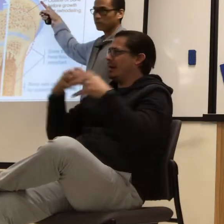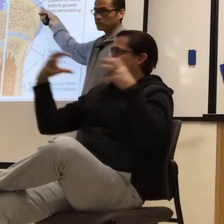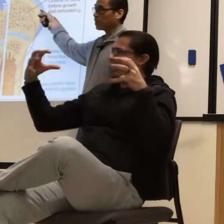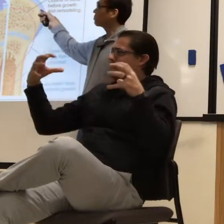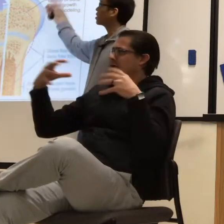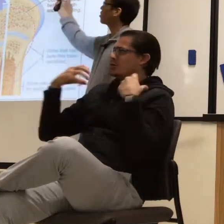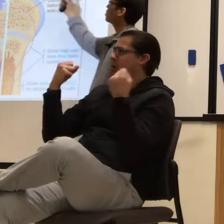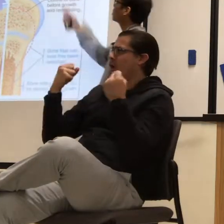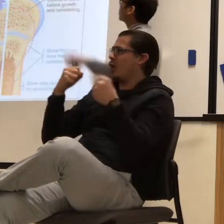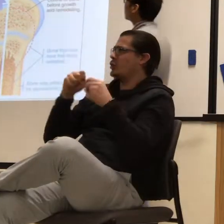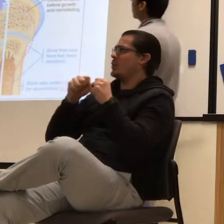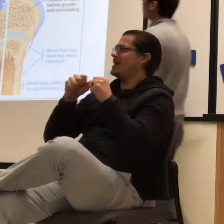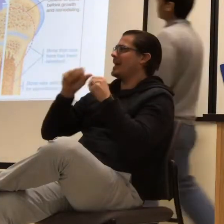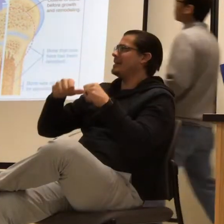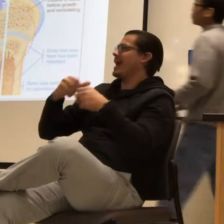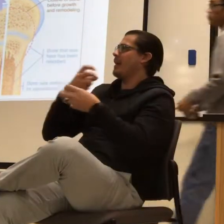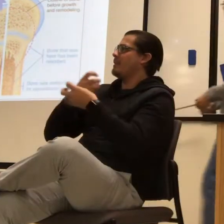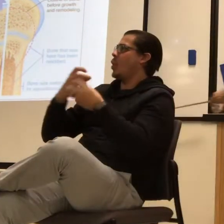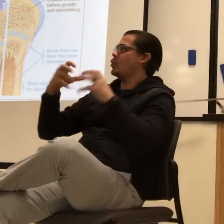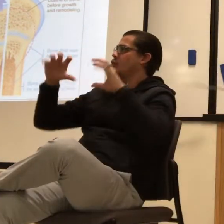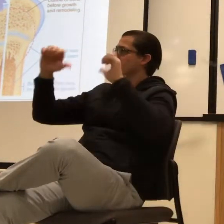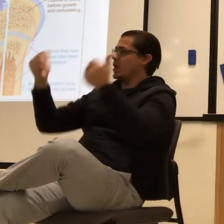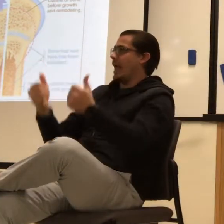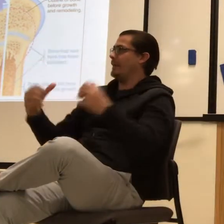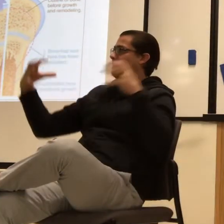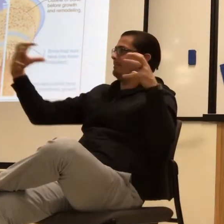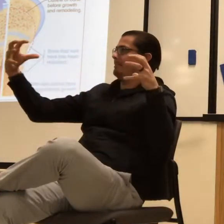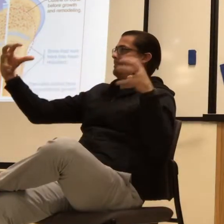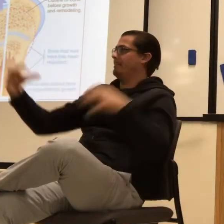maintain the bone shape. So, let